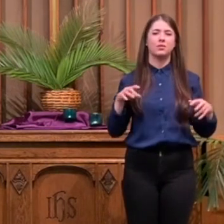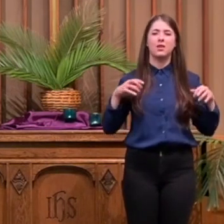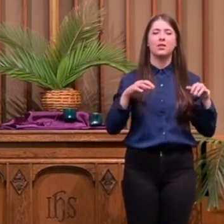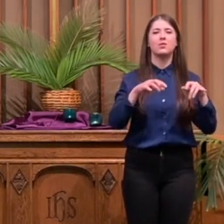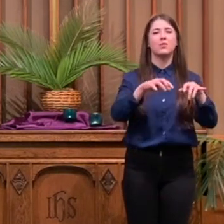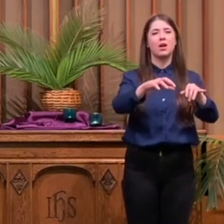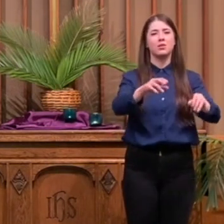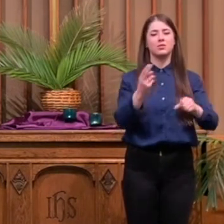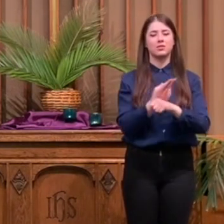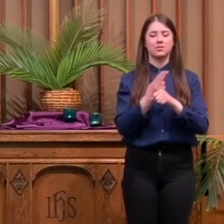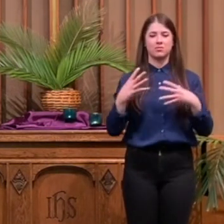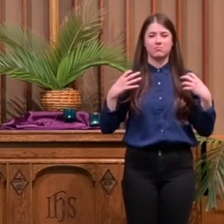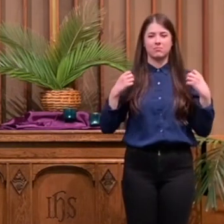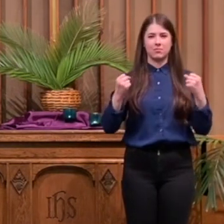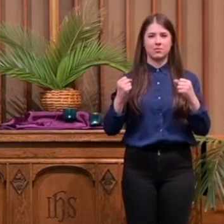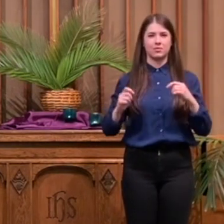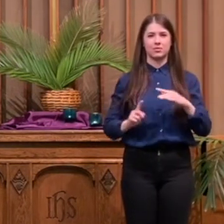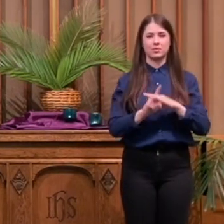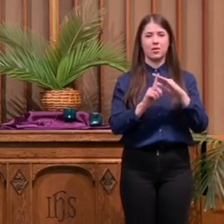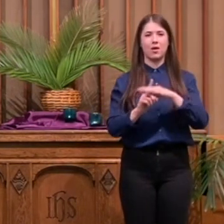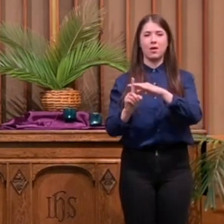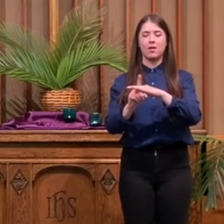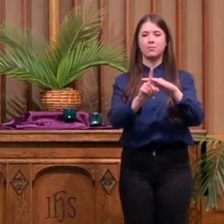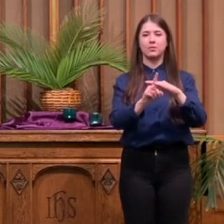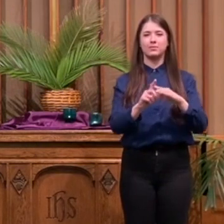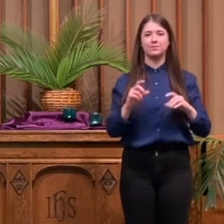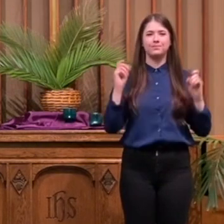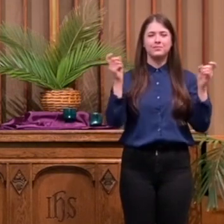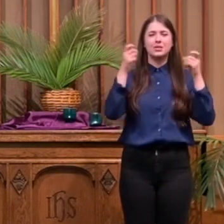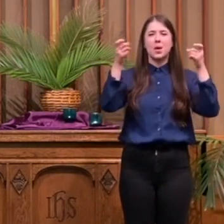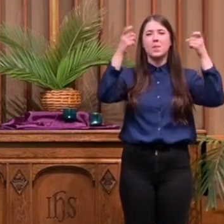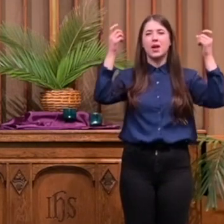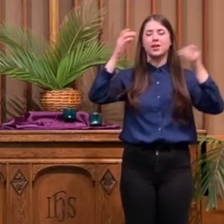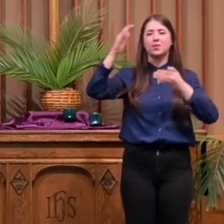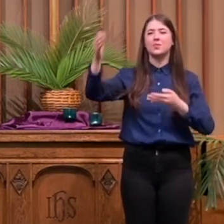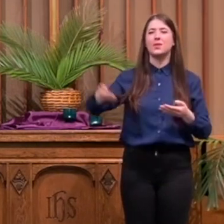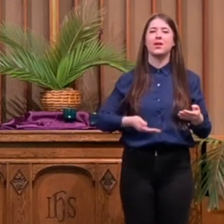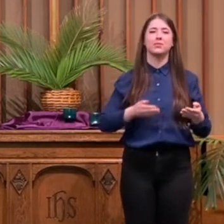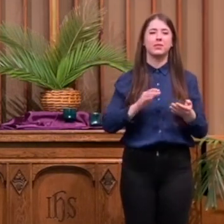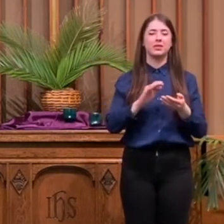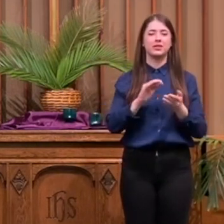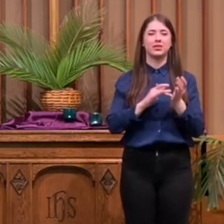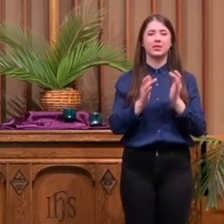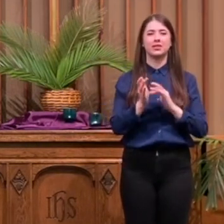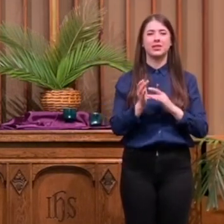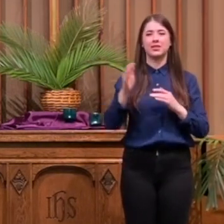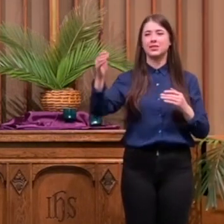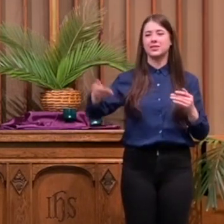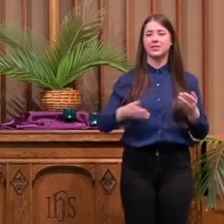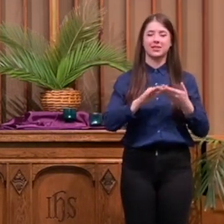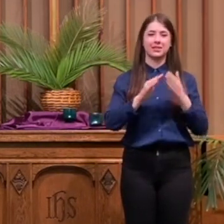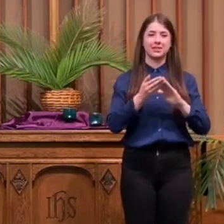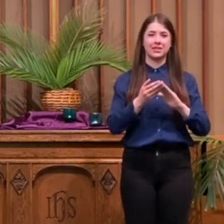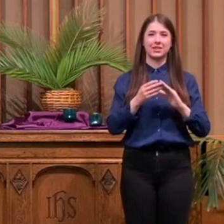courage to show up. They were celebrating and welcoming Jesus into the city as their